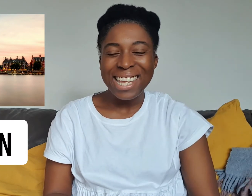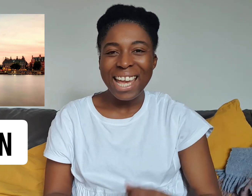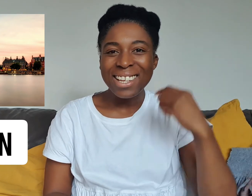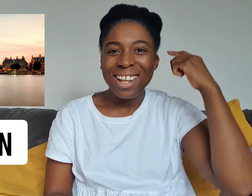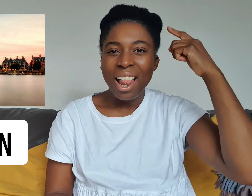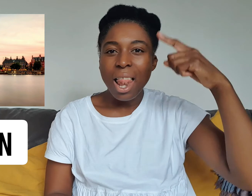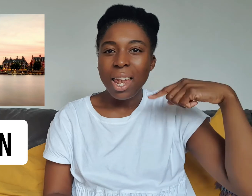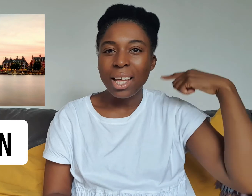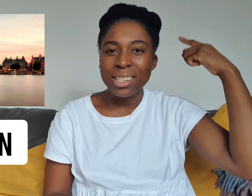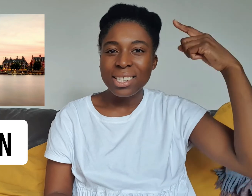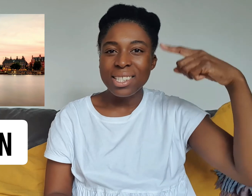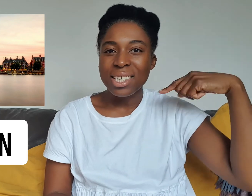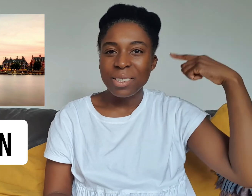again, London.